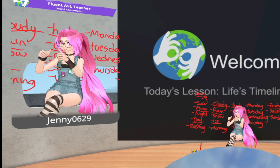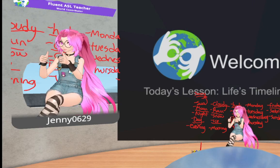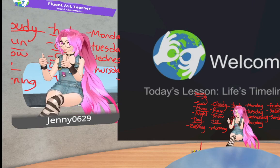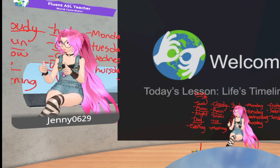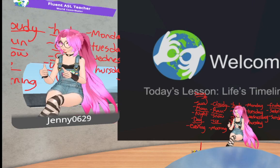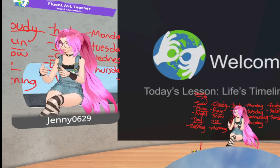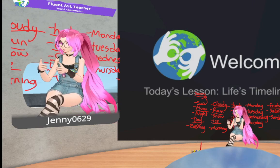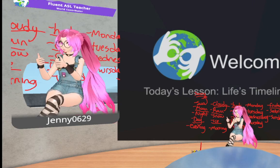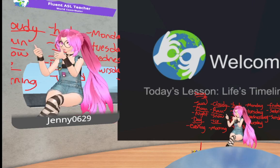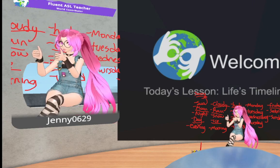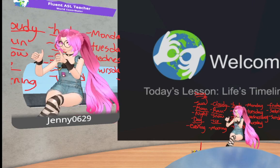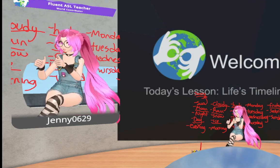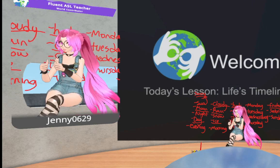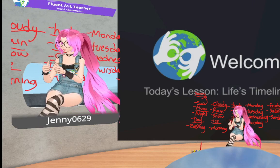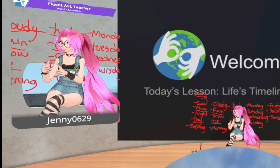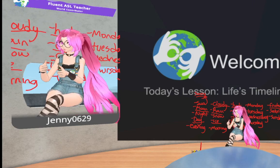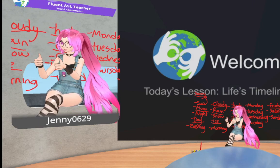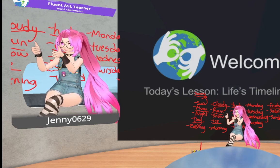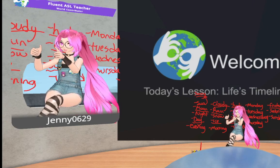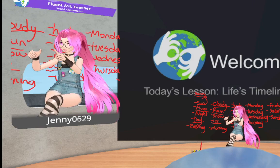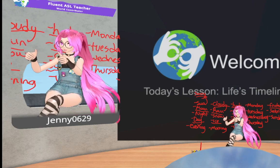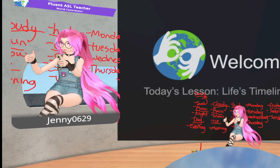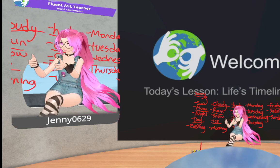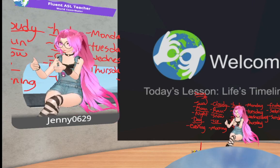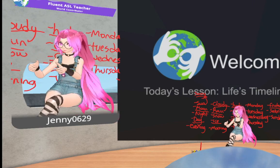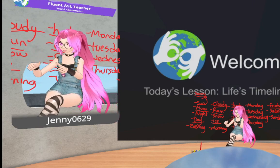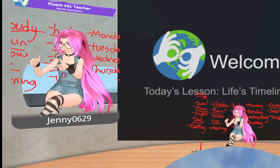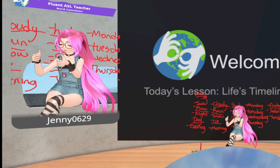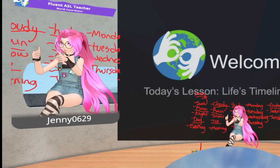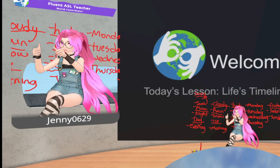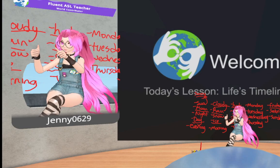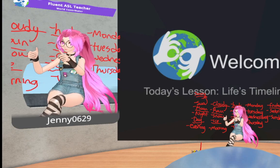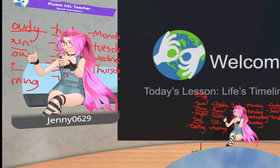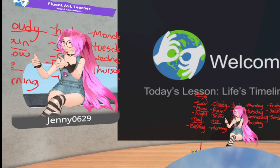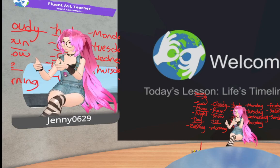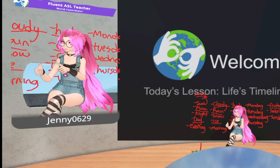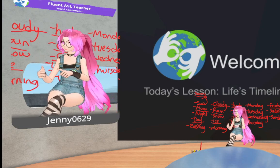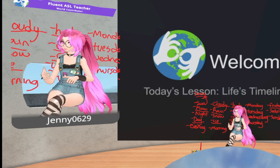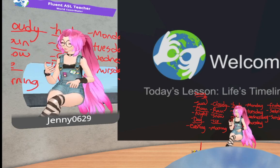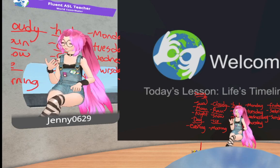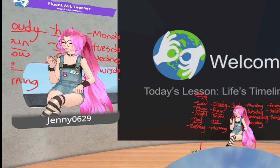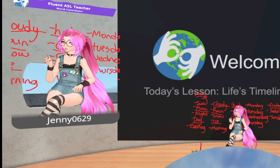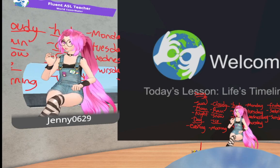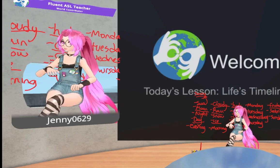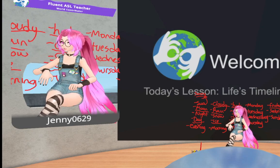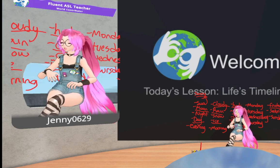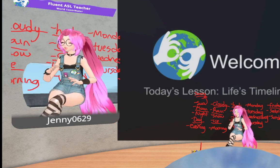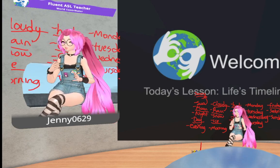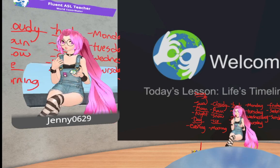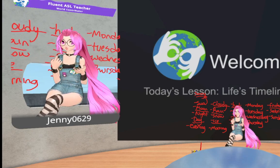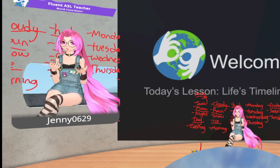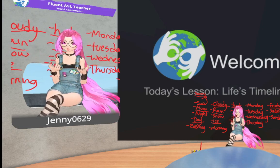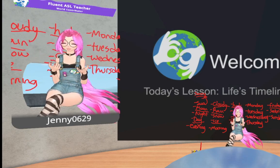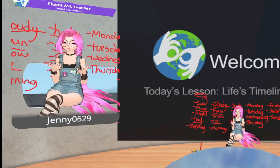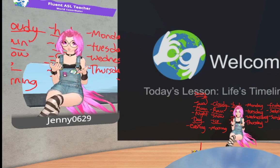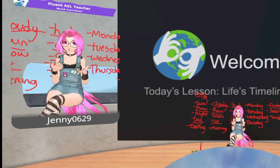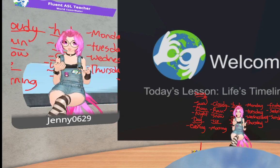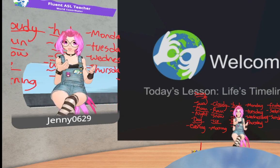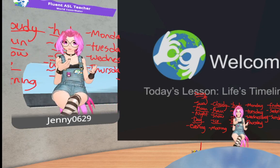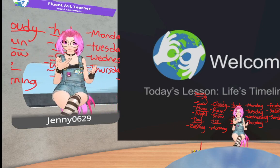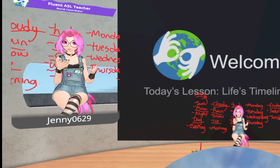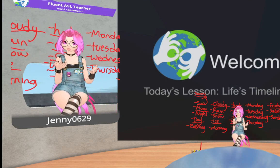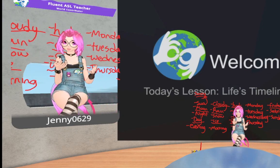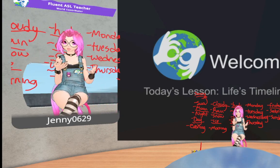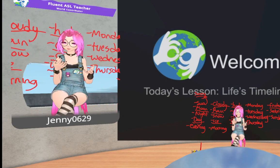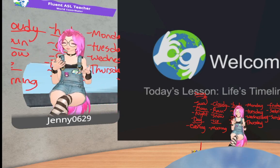mean, you can say sexy too. That's sexy. Like you're outlining a curve. All right. Yeah, but you can say hot. I tell people because